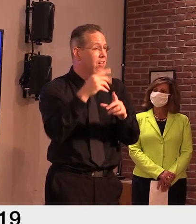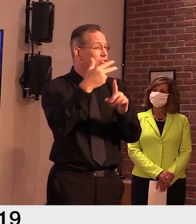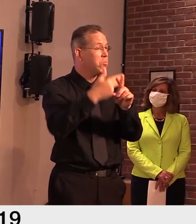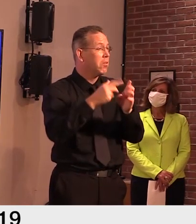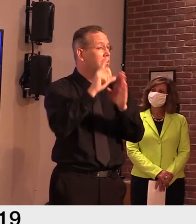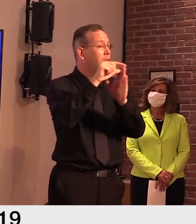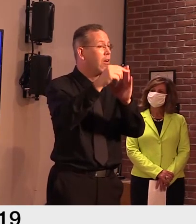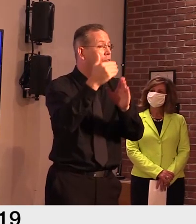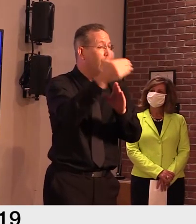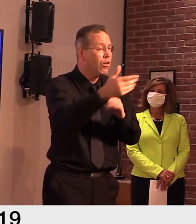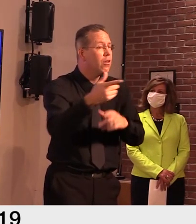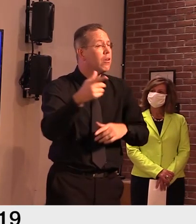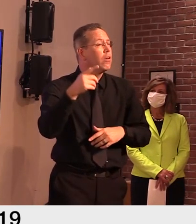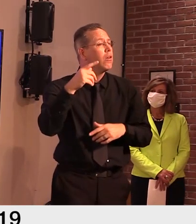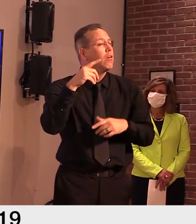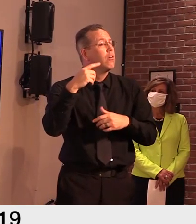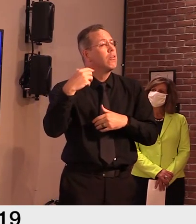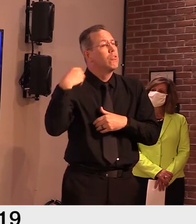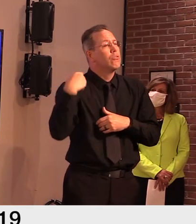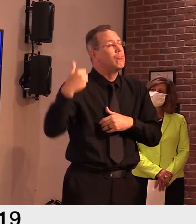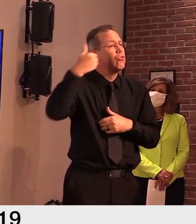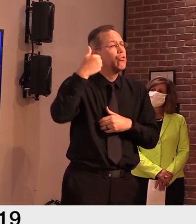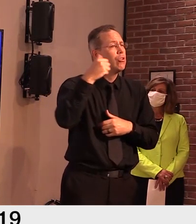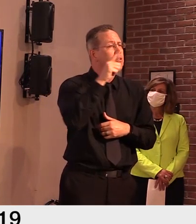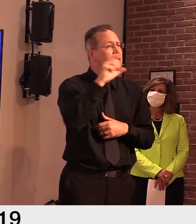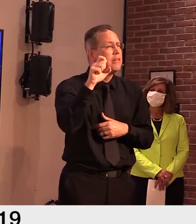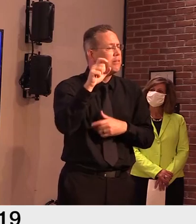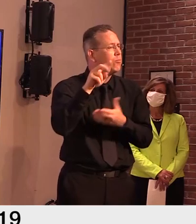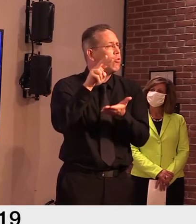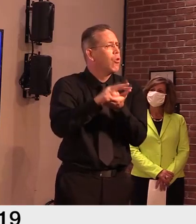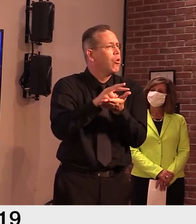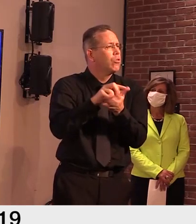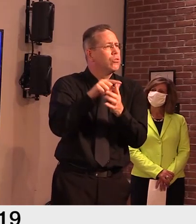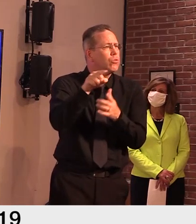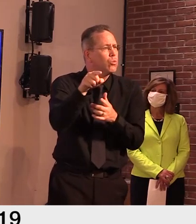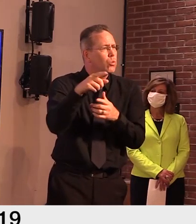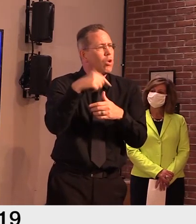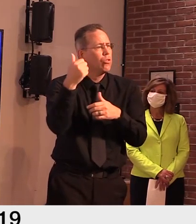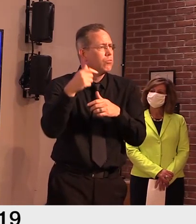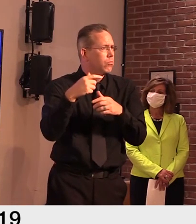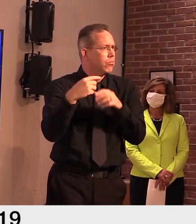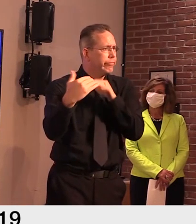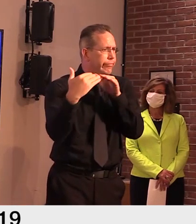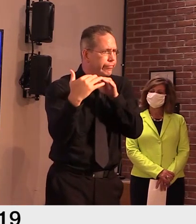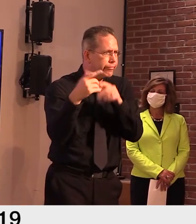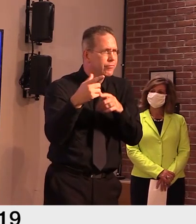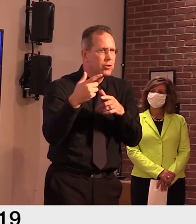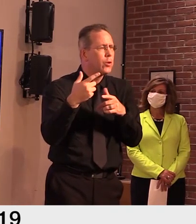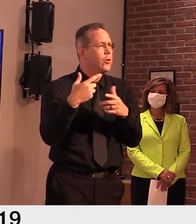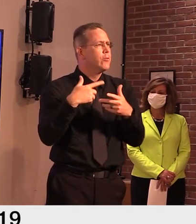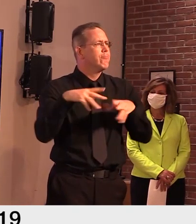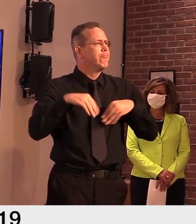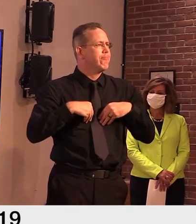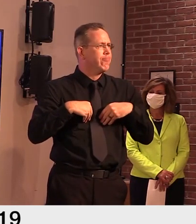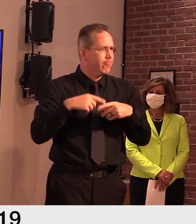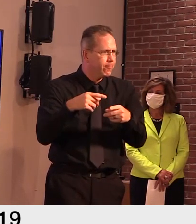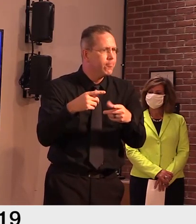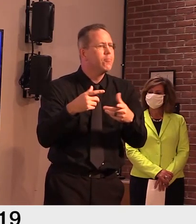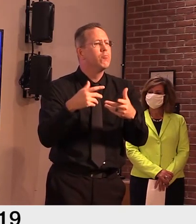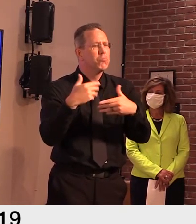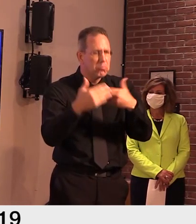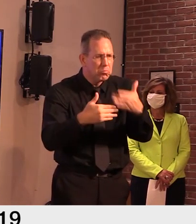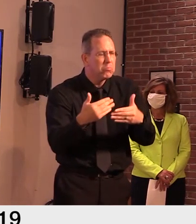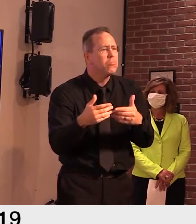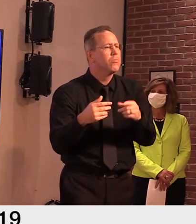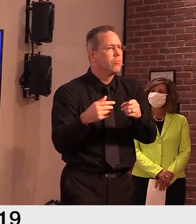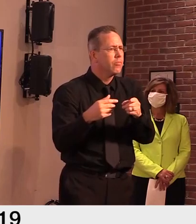On June 19th, 1865, nearly 3 months after Lee's surrender to General Grant